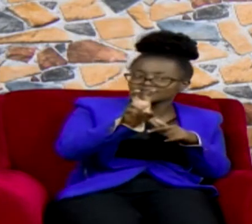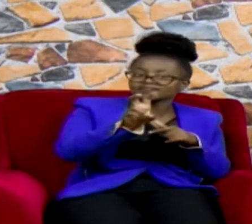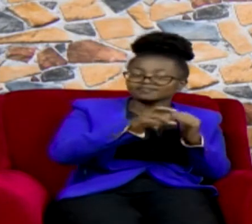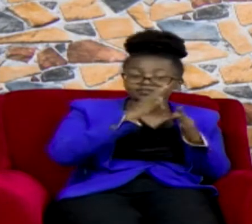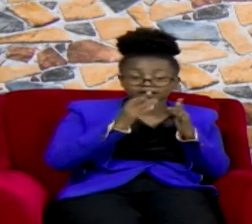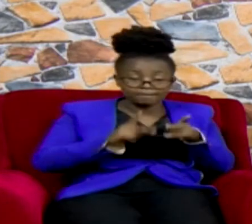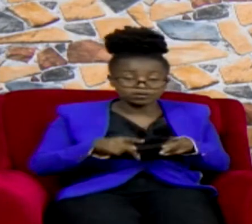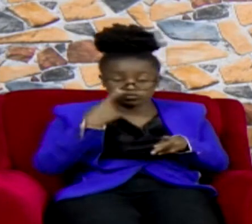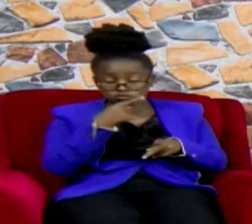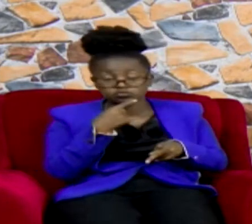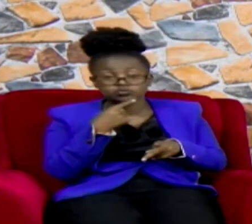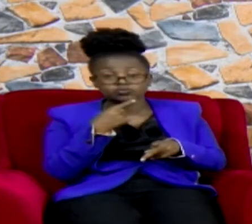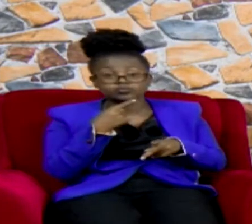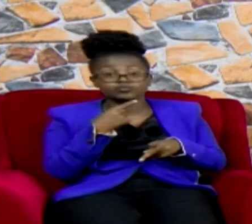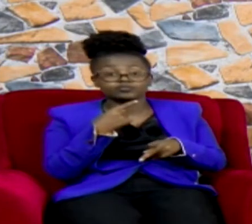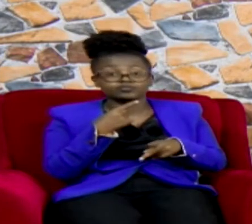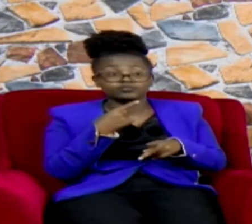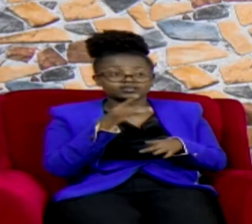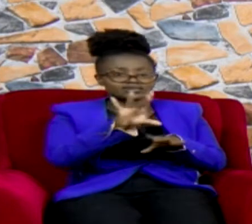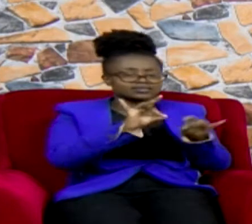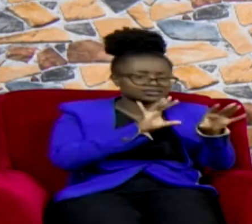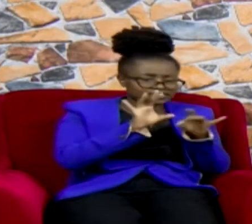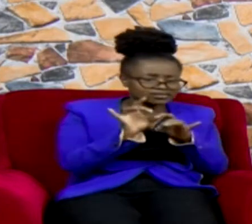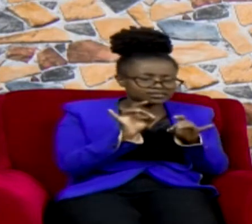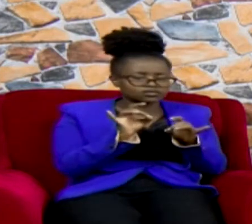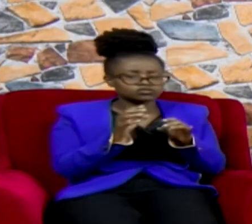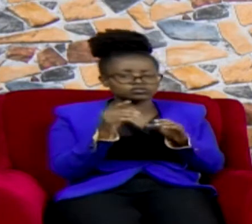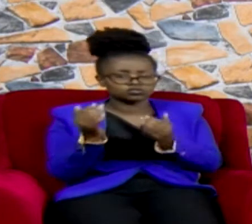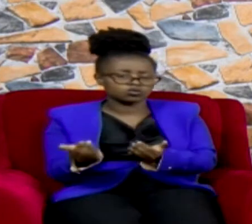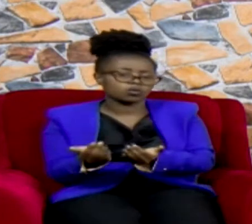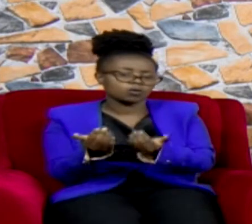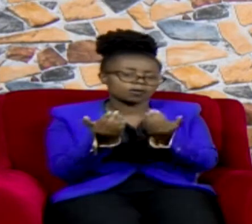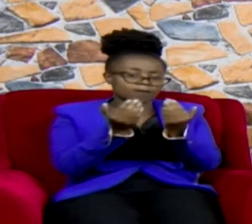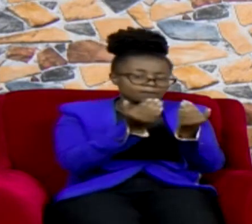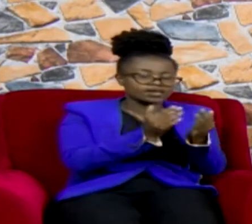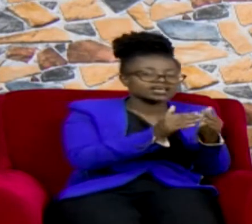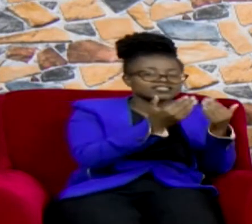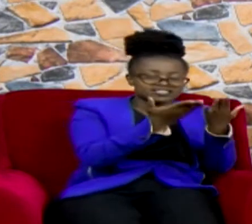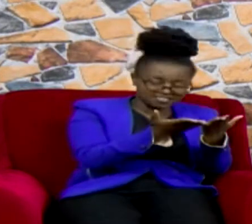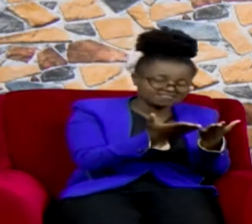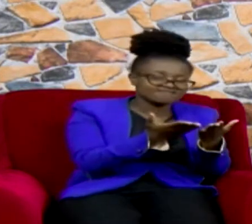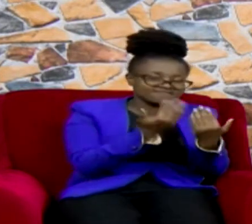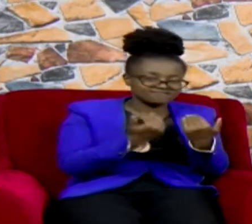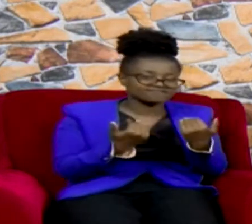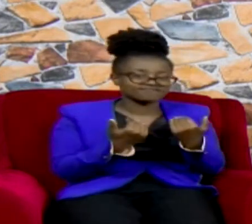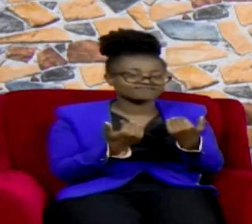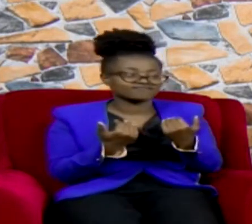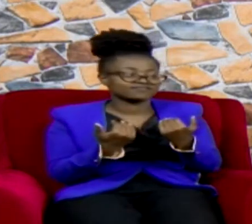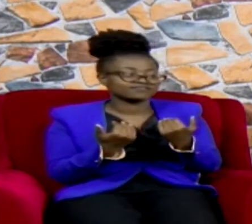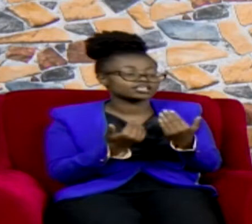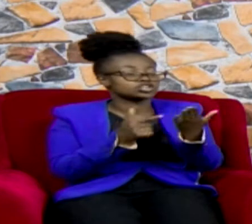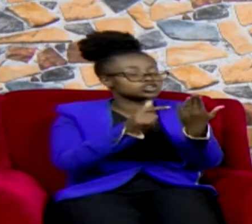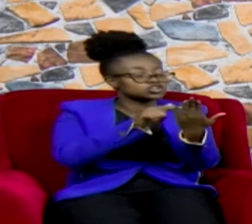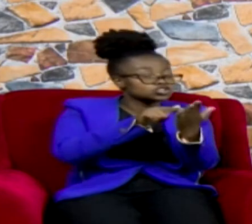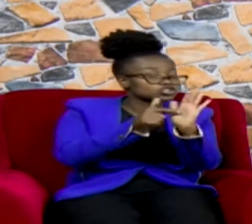If it's someone who is manipulative, it won't cost you a thing to go and bring a flower from outside. Yes, and then you bring it to the child, and